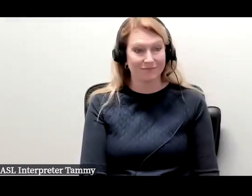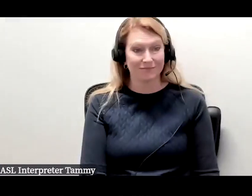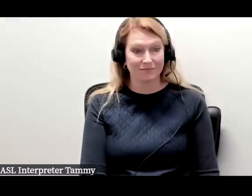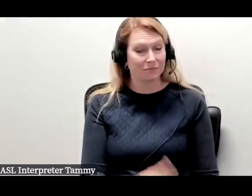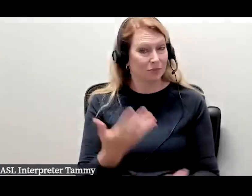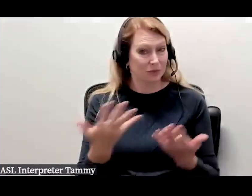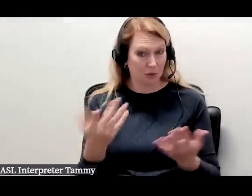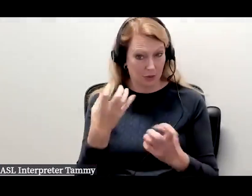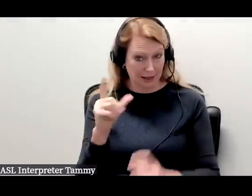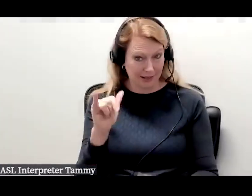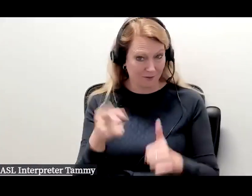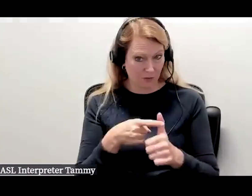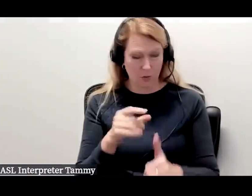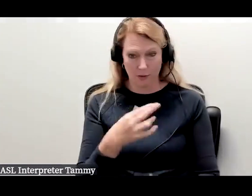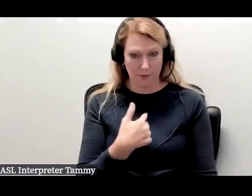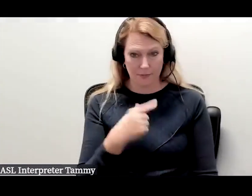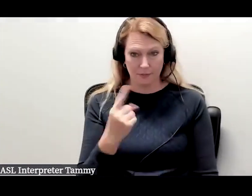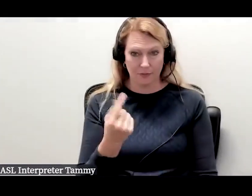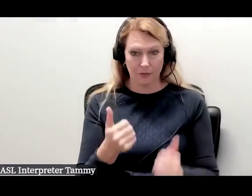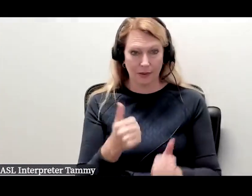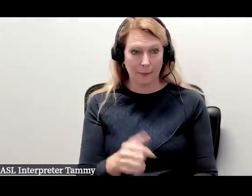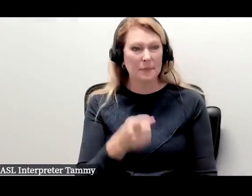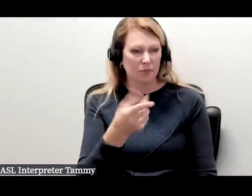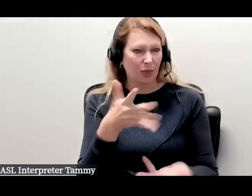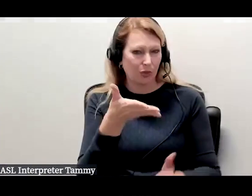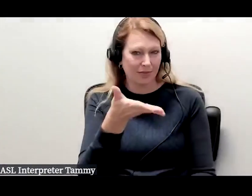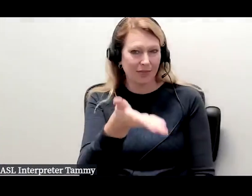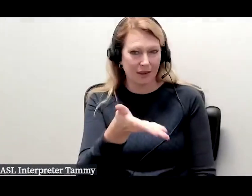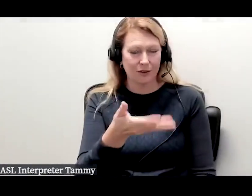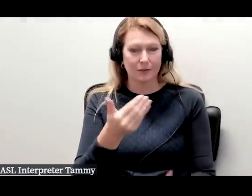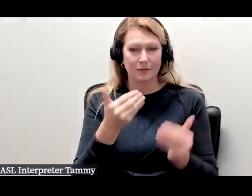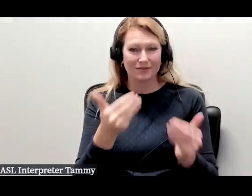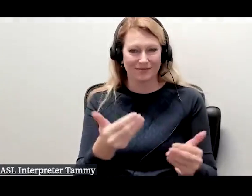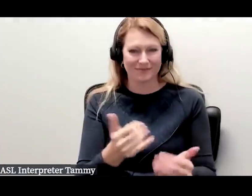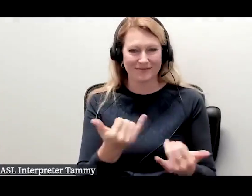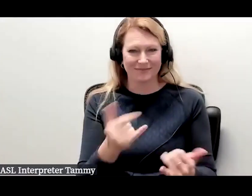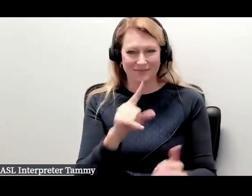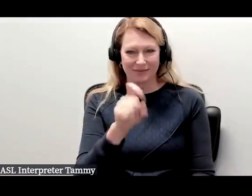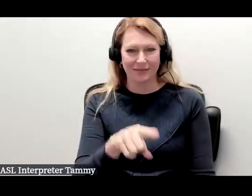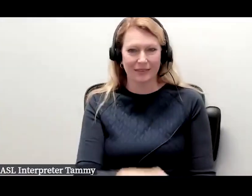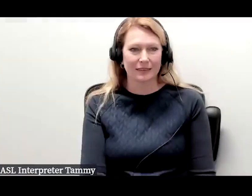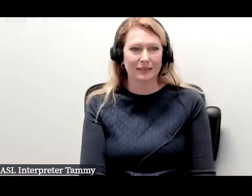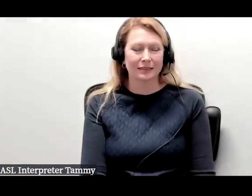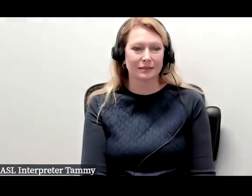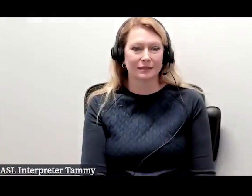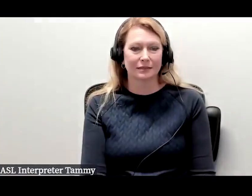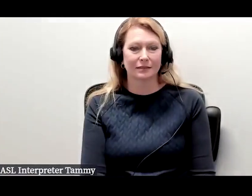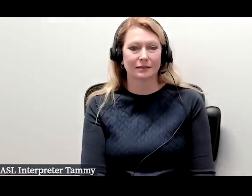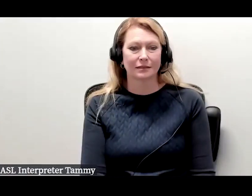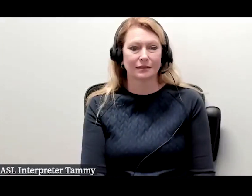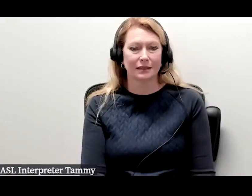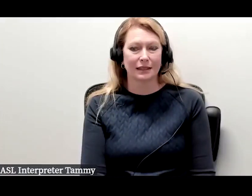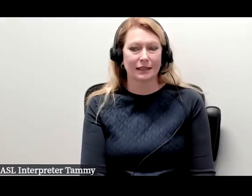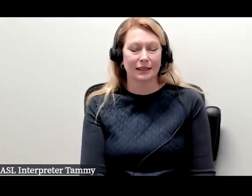do you want, Clay first or? Since you're there, I guess we can go ahead and ask you. Okay. and